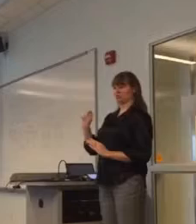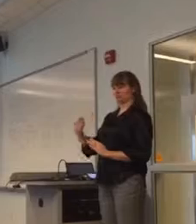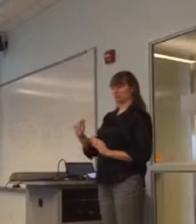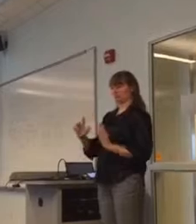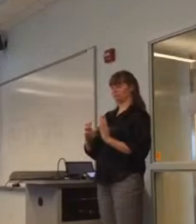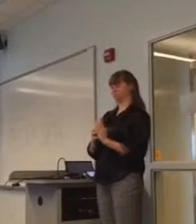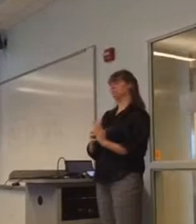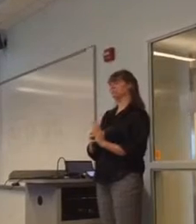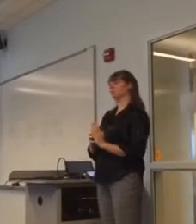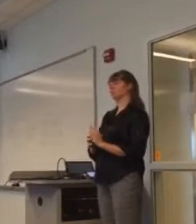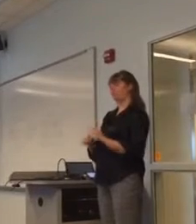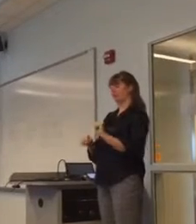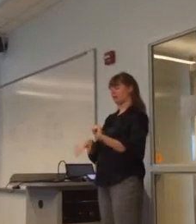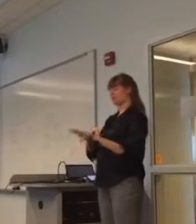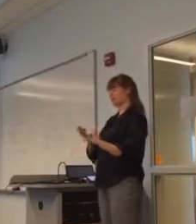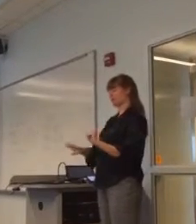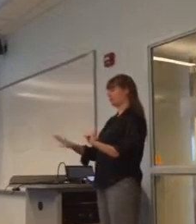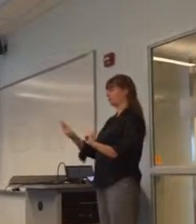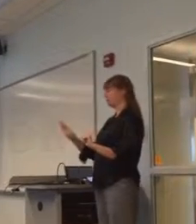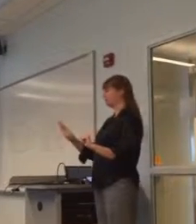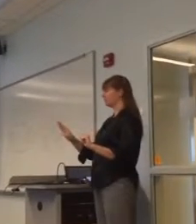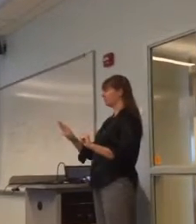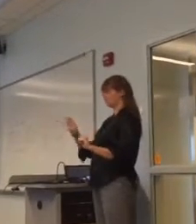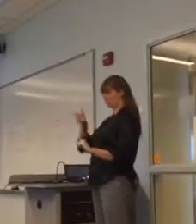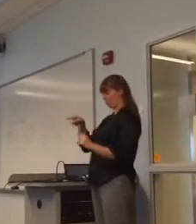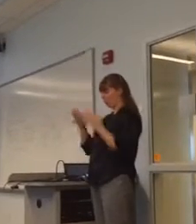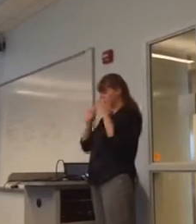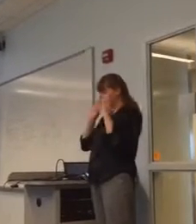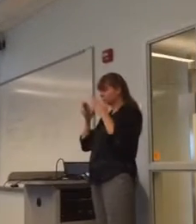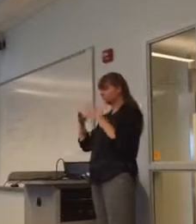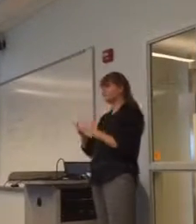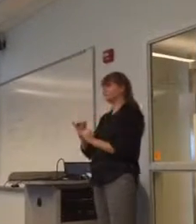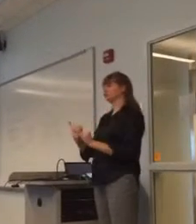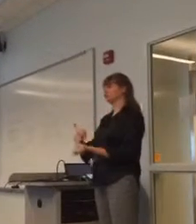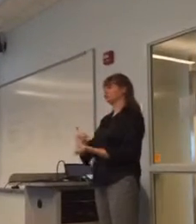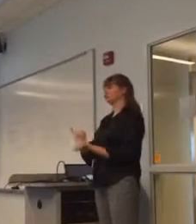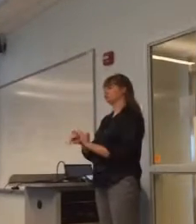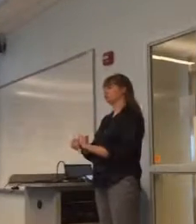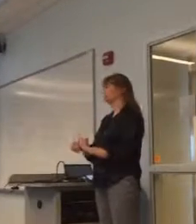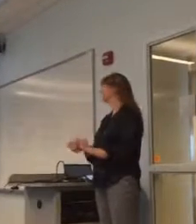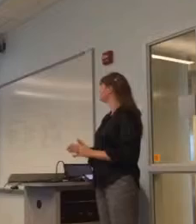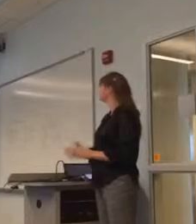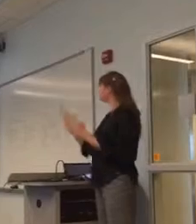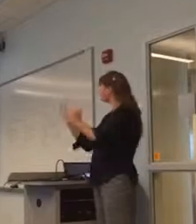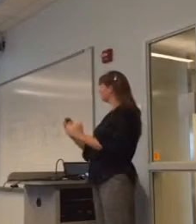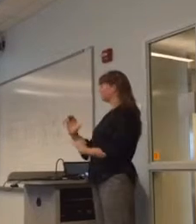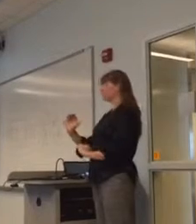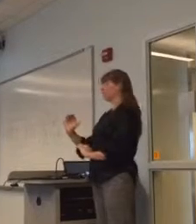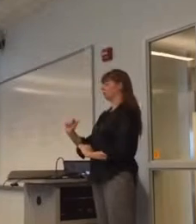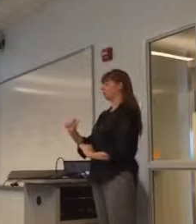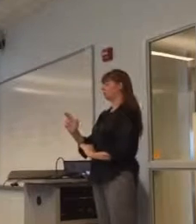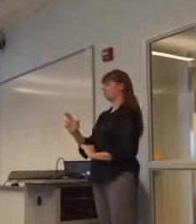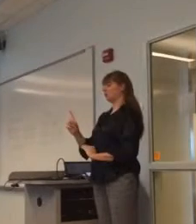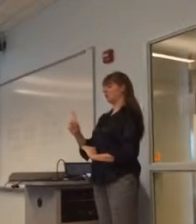and B from? Just integers. The cardinality is the number of distinct